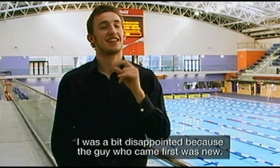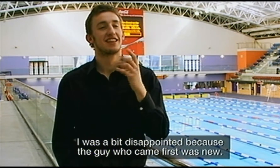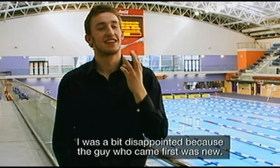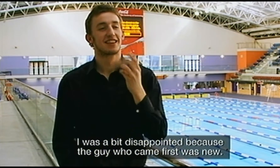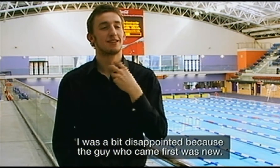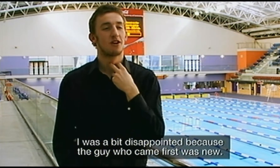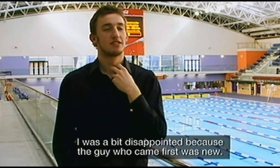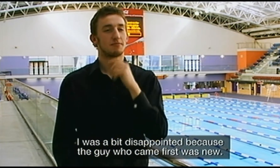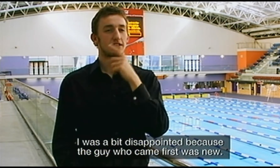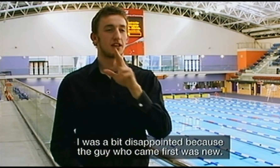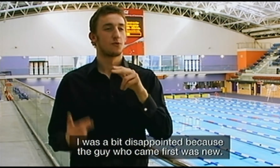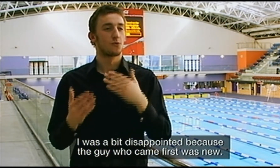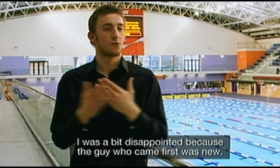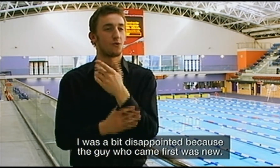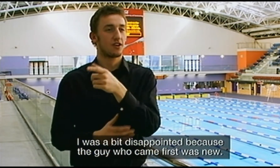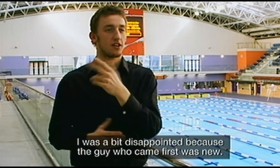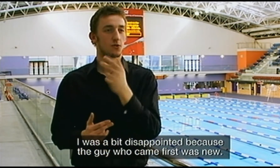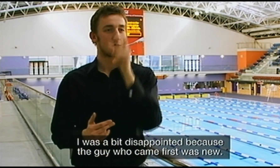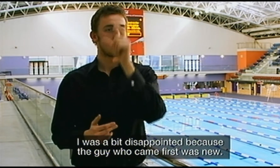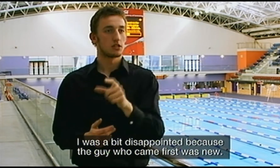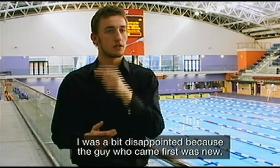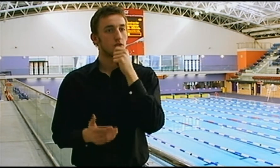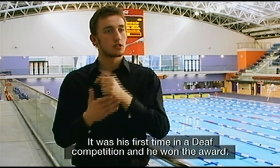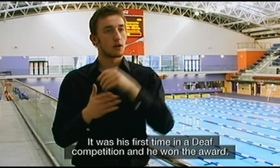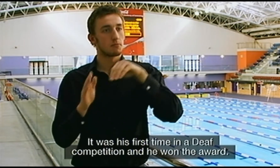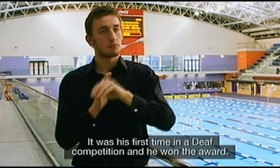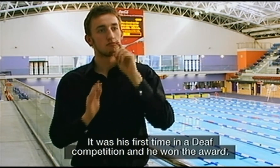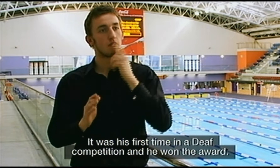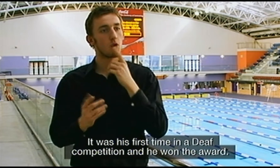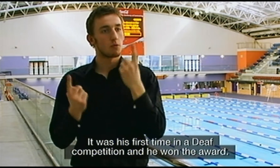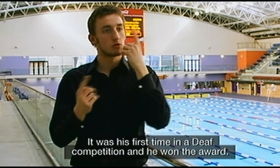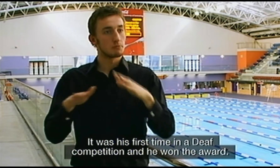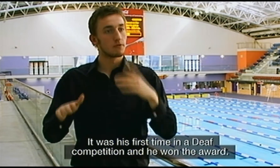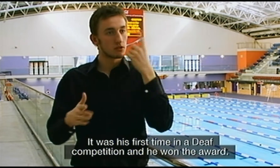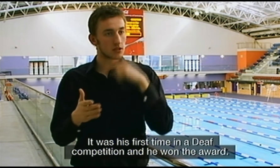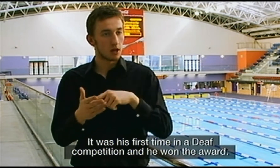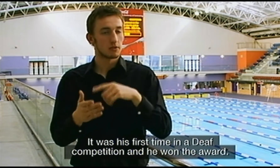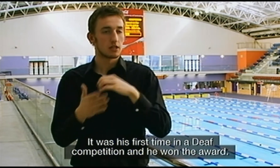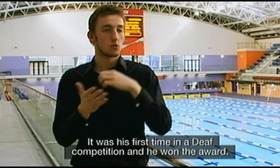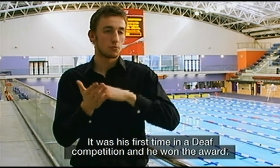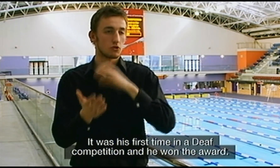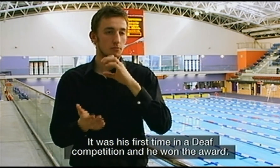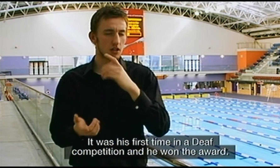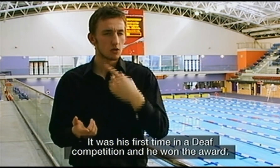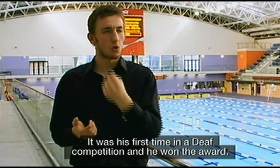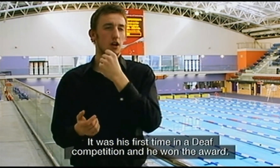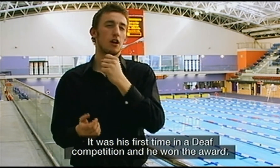Yeah, I was a bit disappointed because the guy who came first was new. It was his first time in a deaf competition and he won